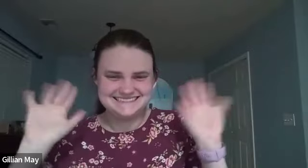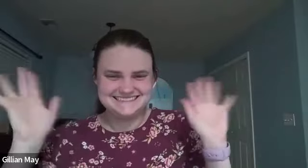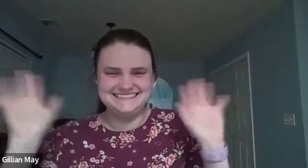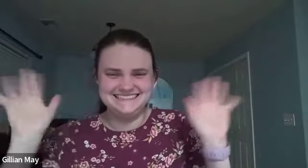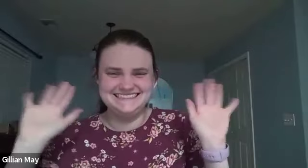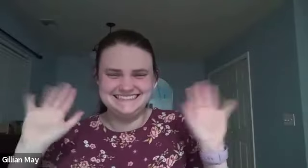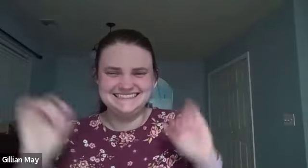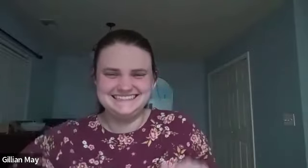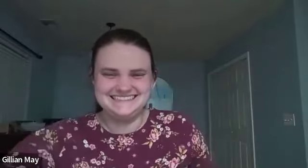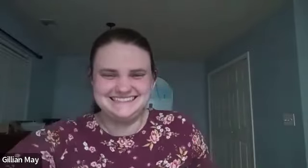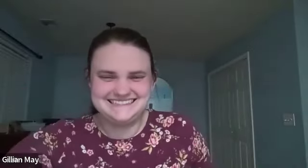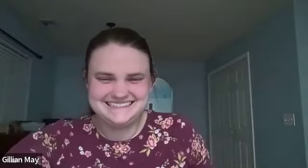guys.